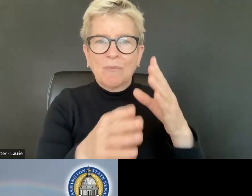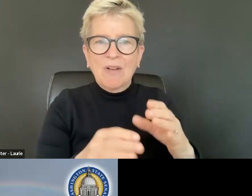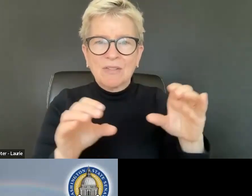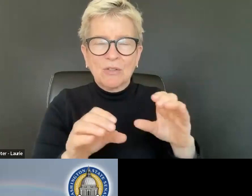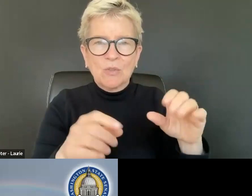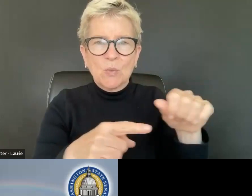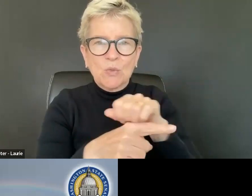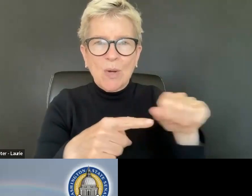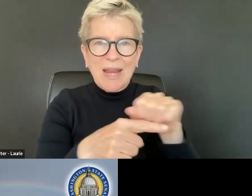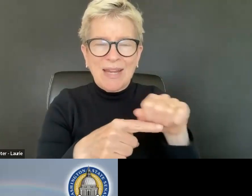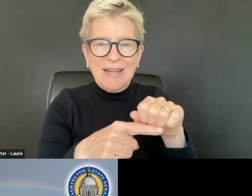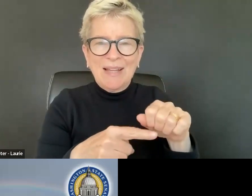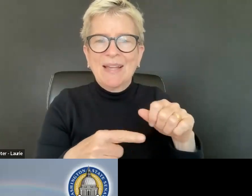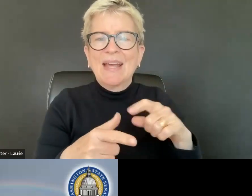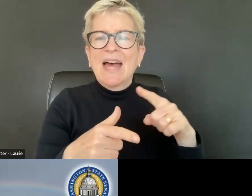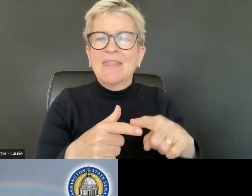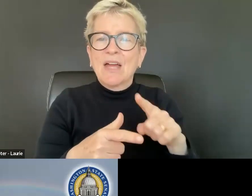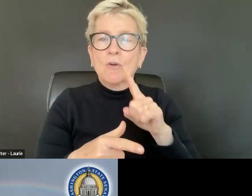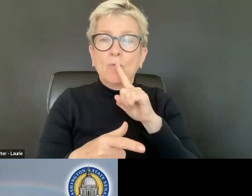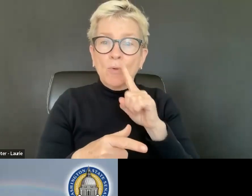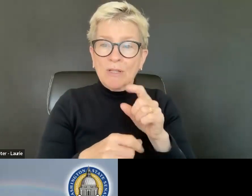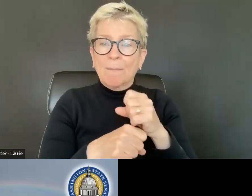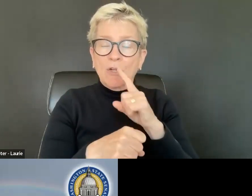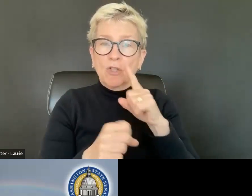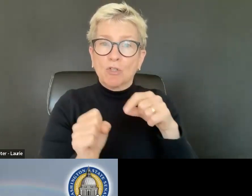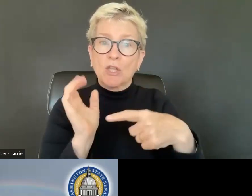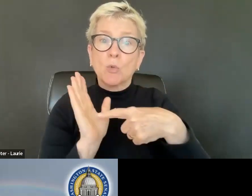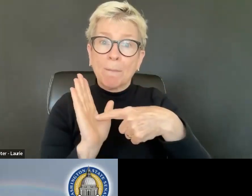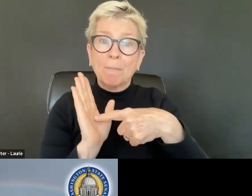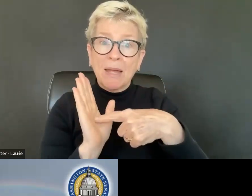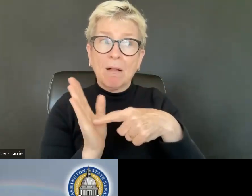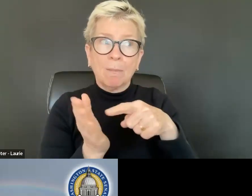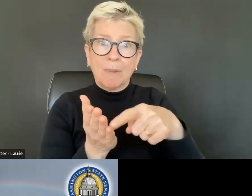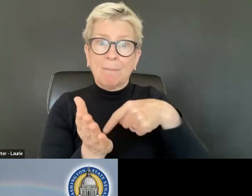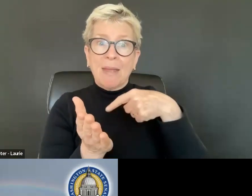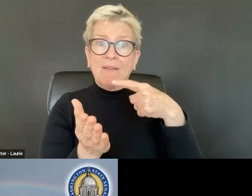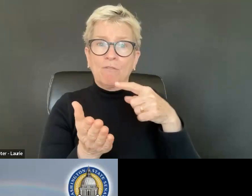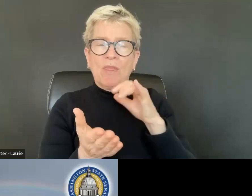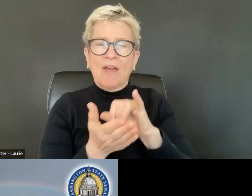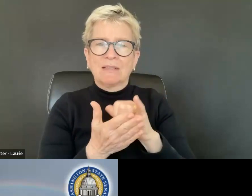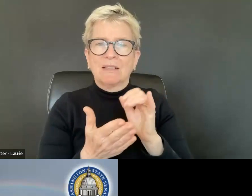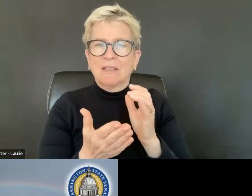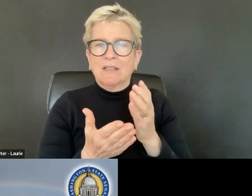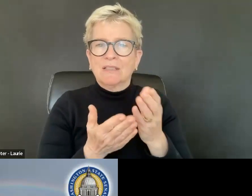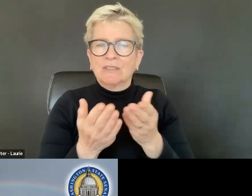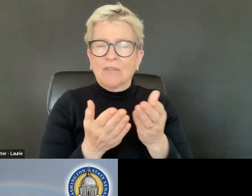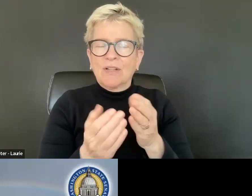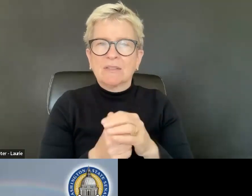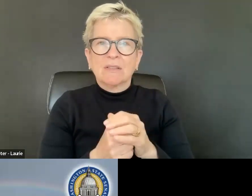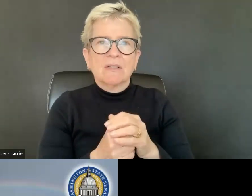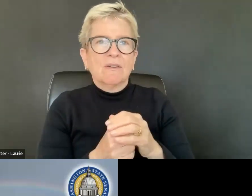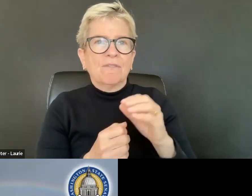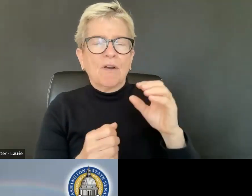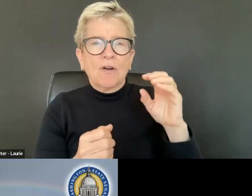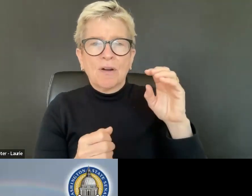as you said, really making sure you're able to bill for that service so that we can basically have them in emergency rooms, part of a